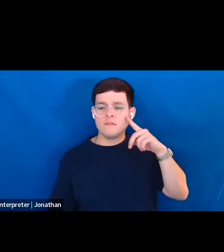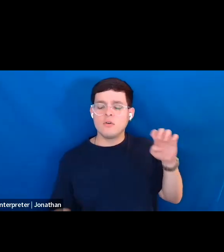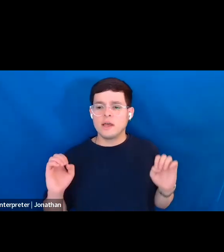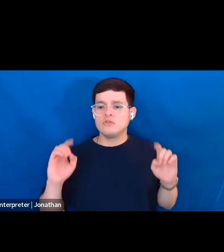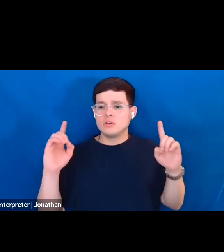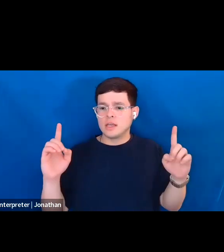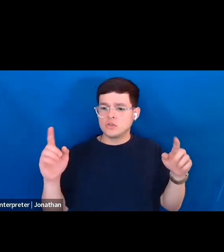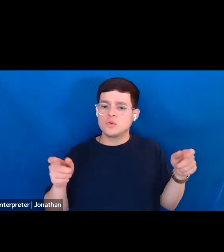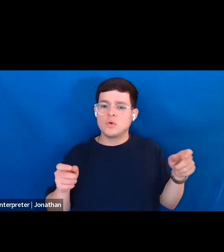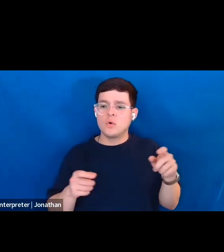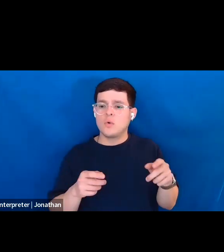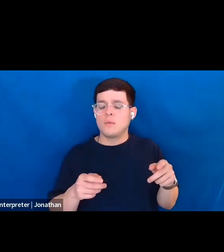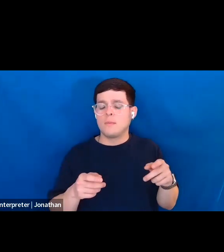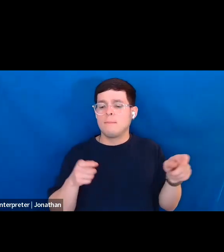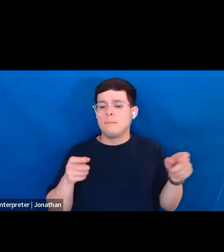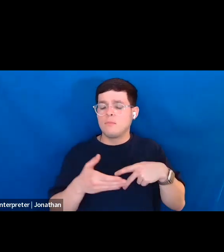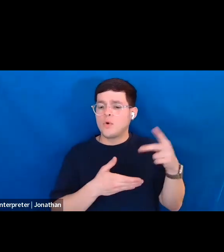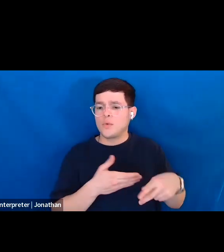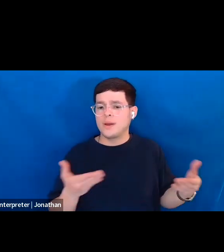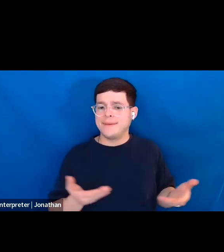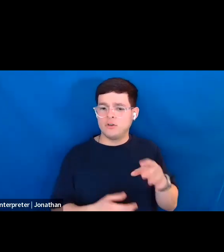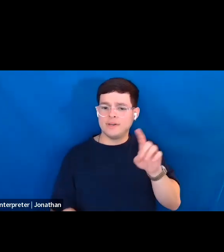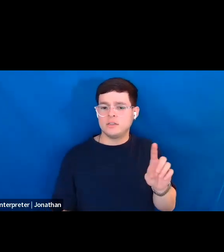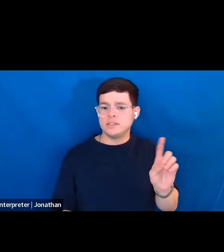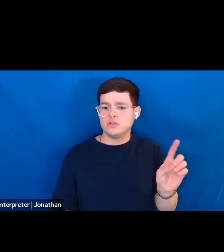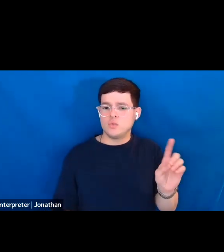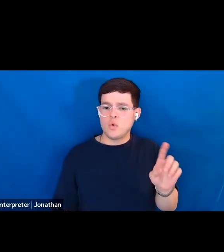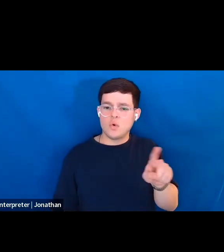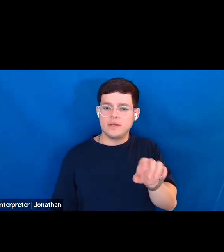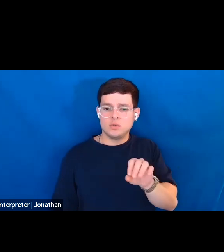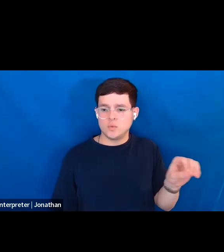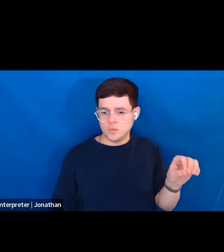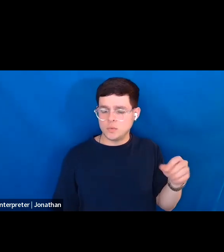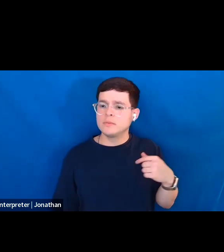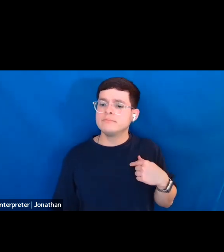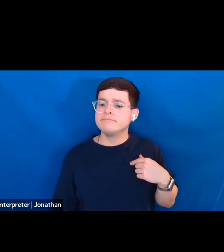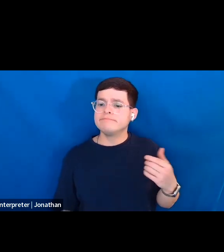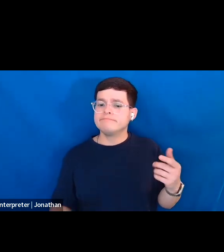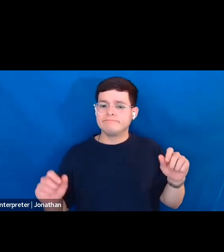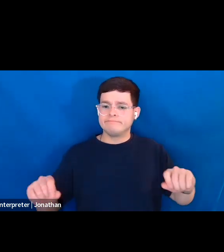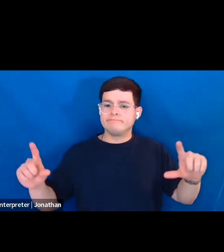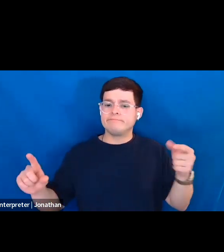the Detroit Zoo. I'm sitting in front of a green and yellow screen.